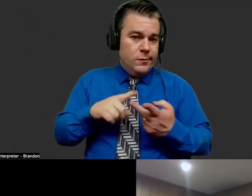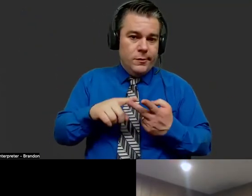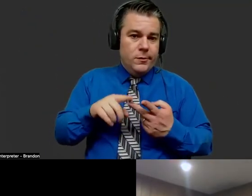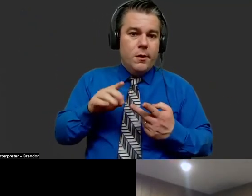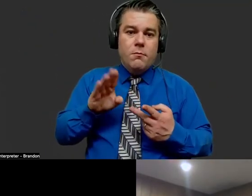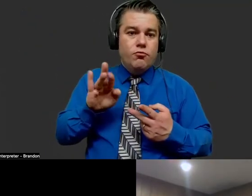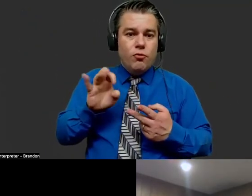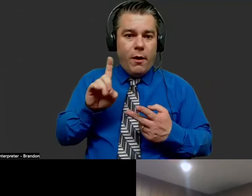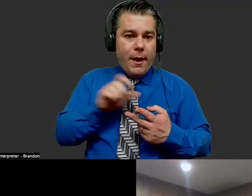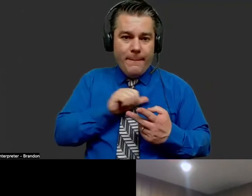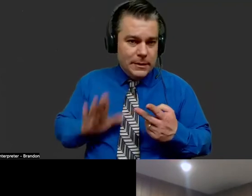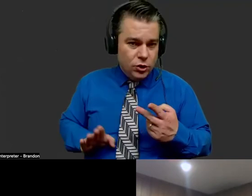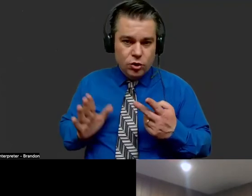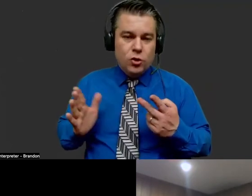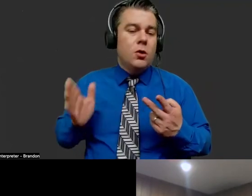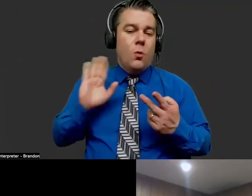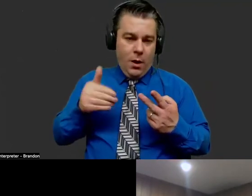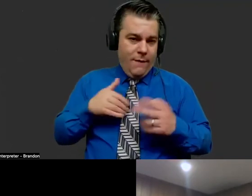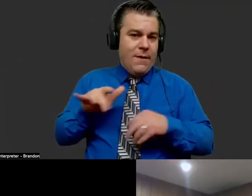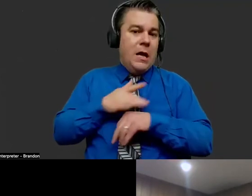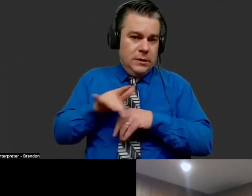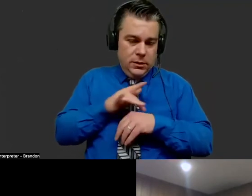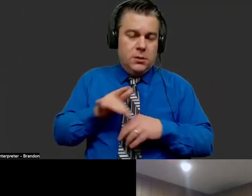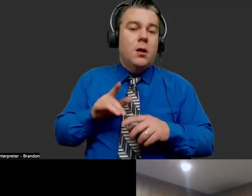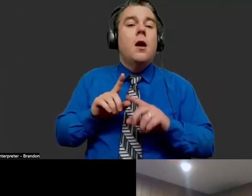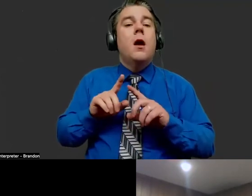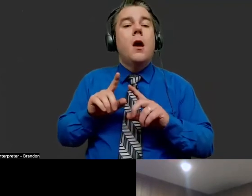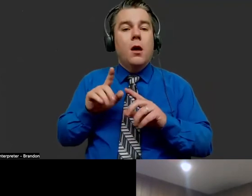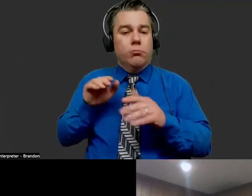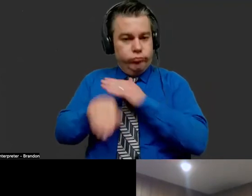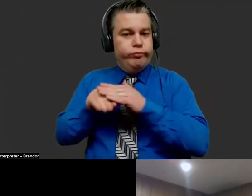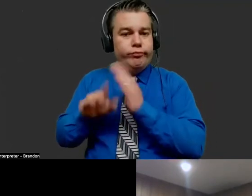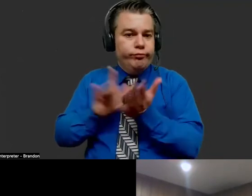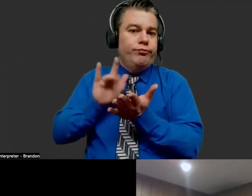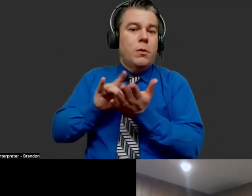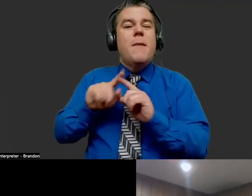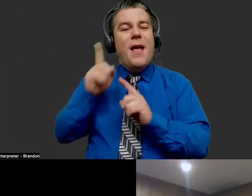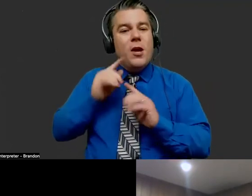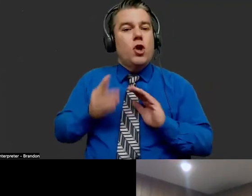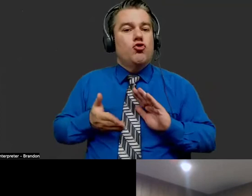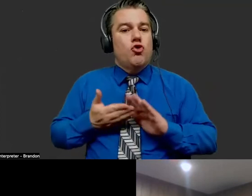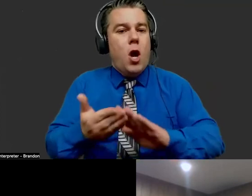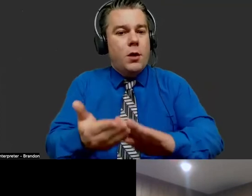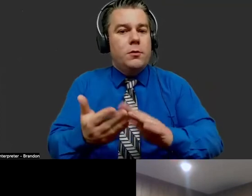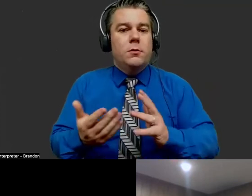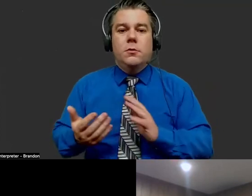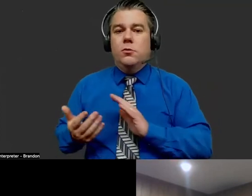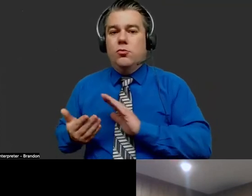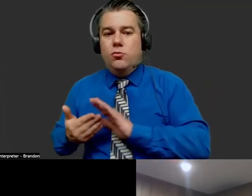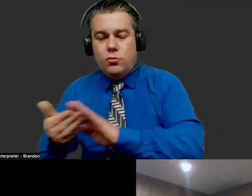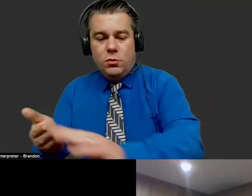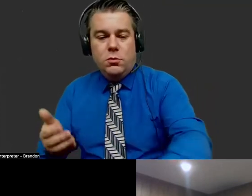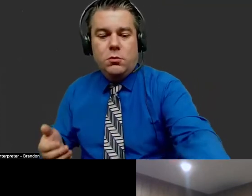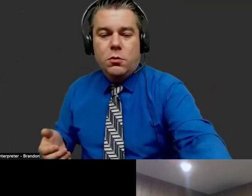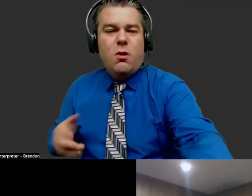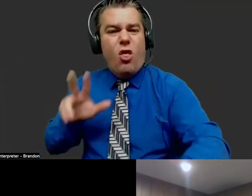ambassador, you will have access to it. But they're doing runs in, I believe, 30 and